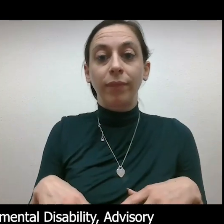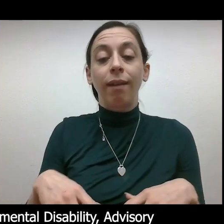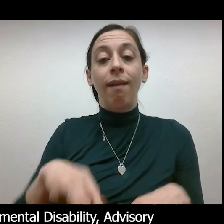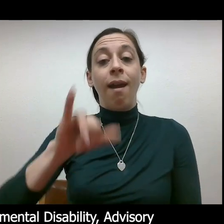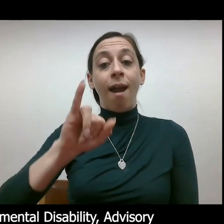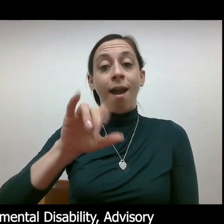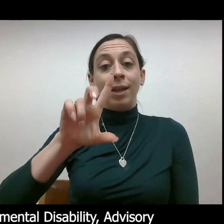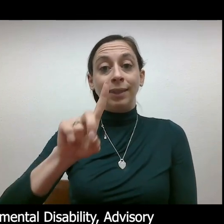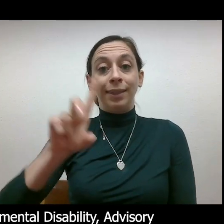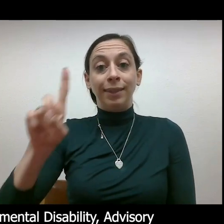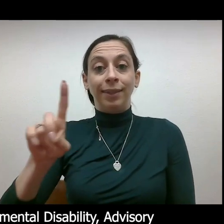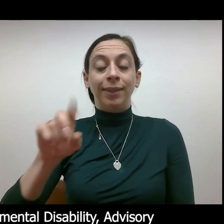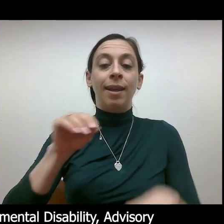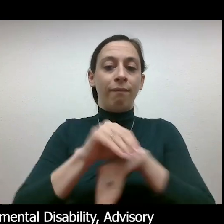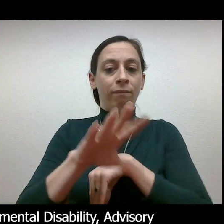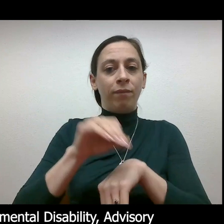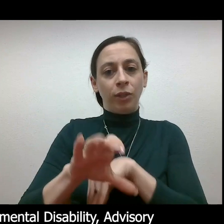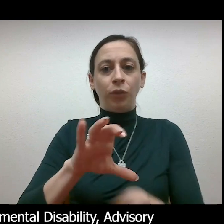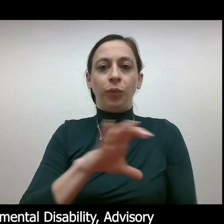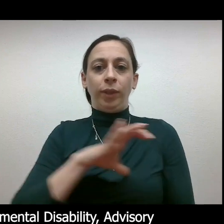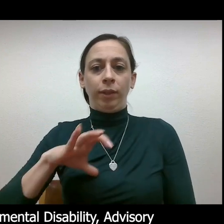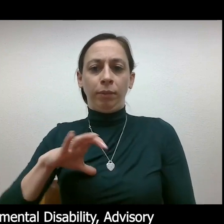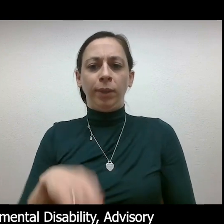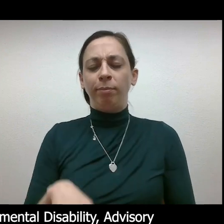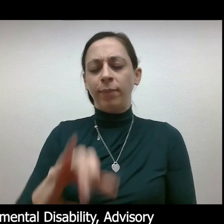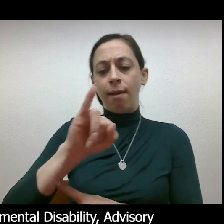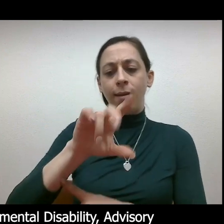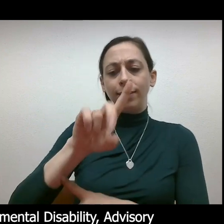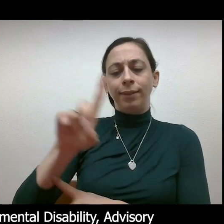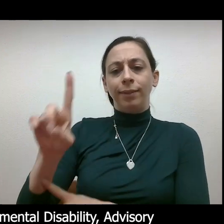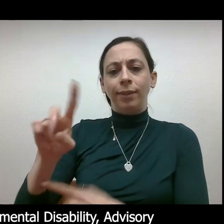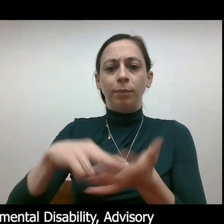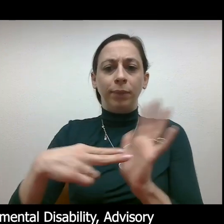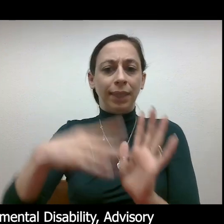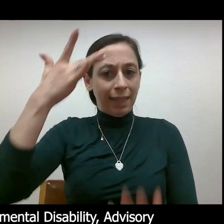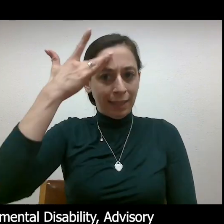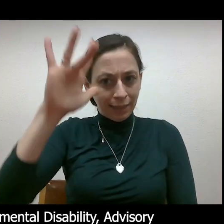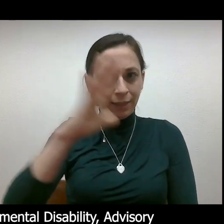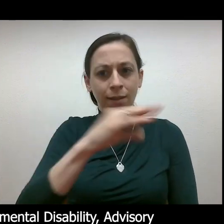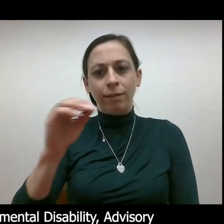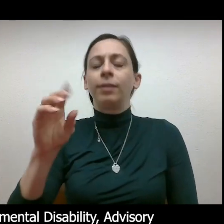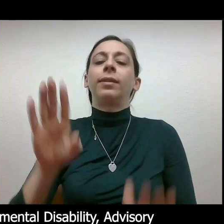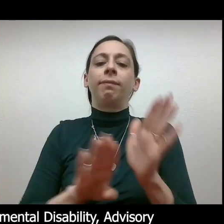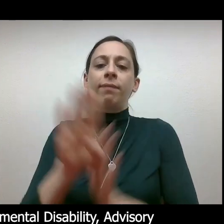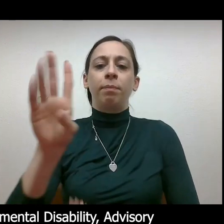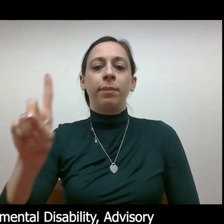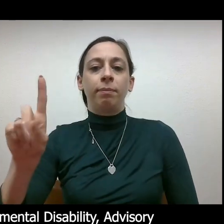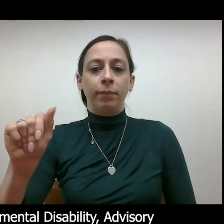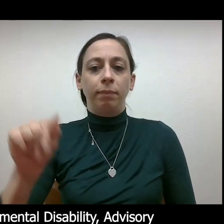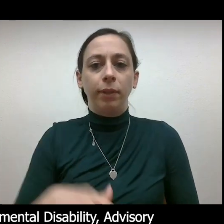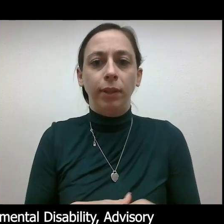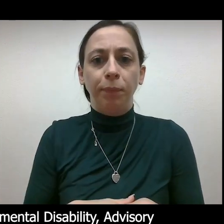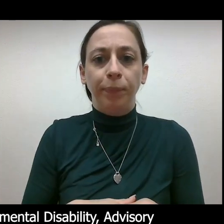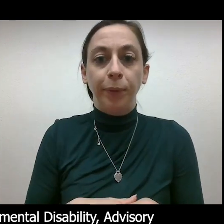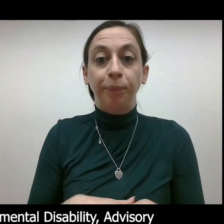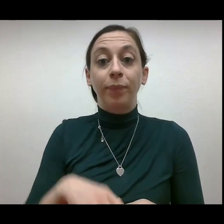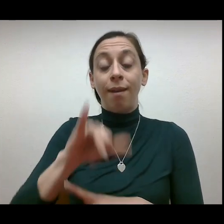Next is the IDD, Intellectual and Developmental Disability Advisory Committee.